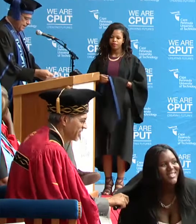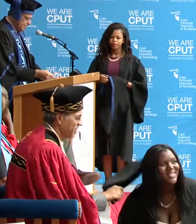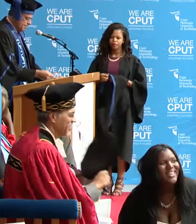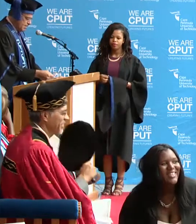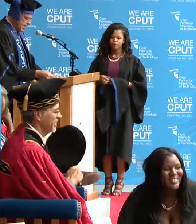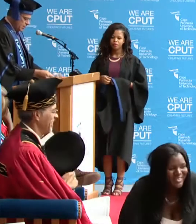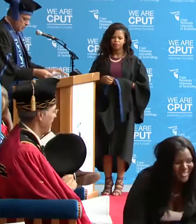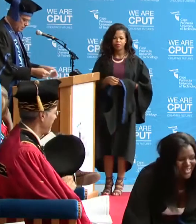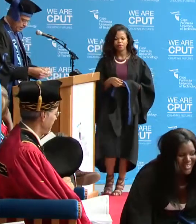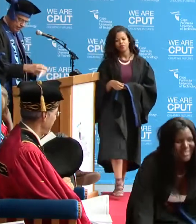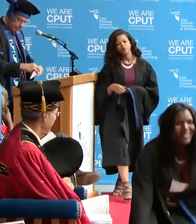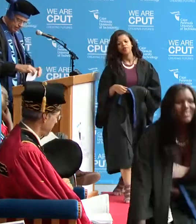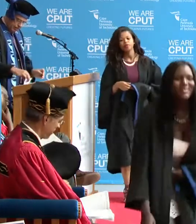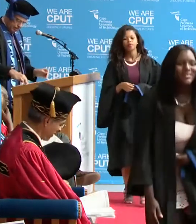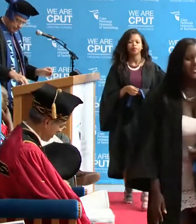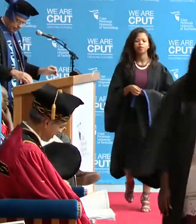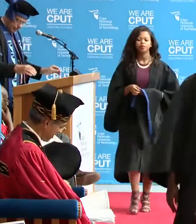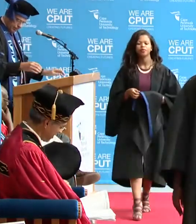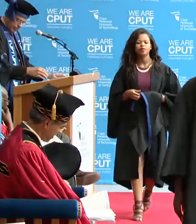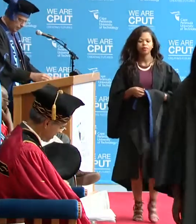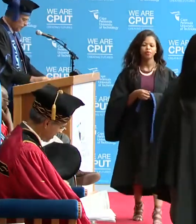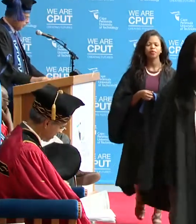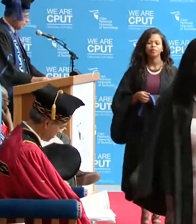Linda Mbetu.